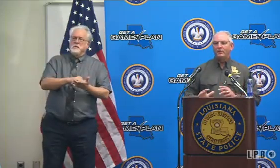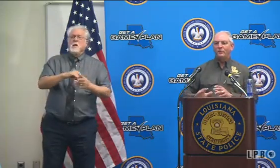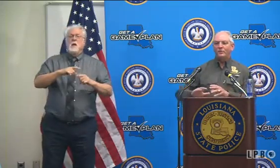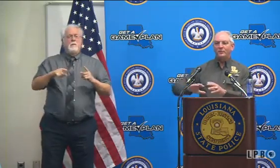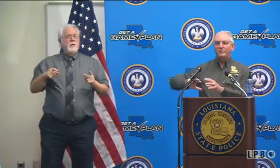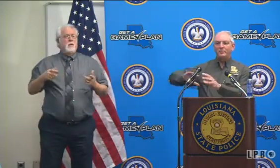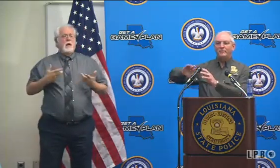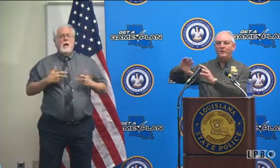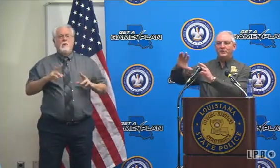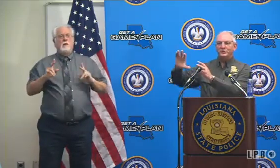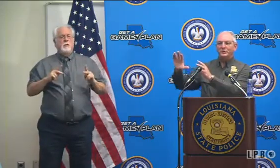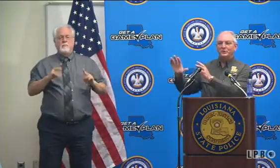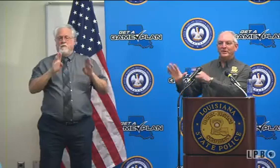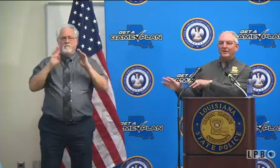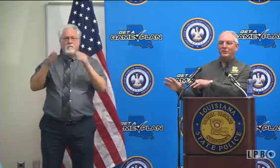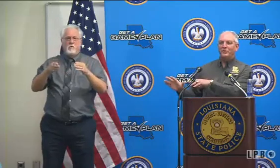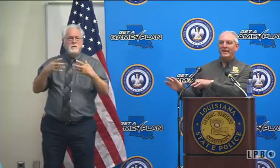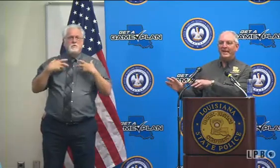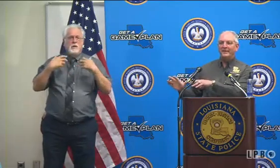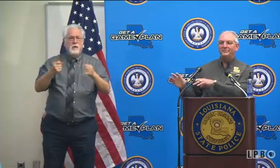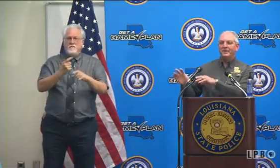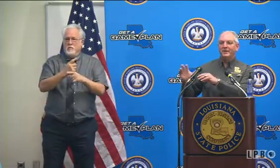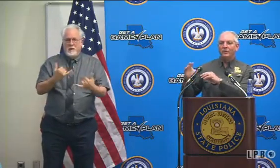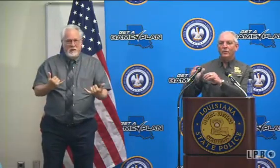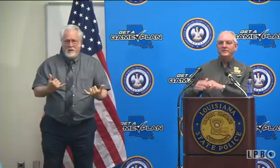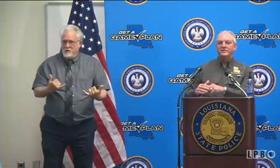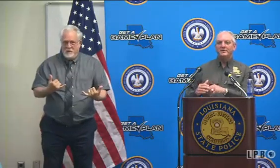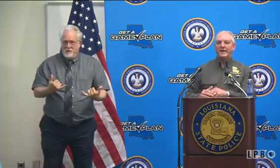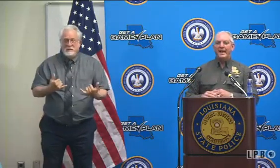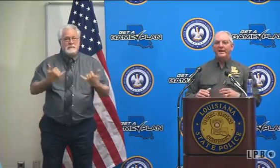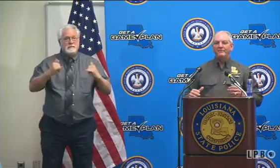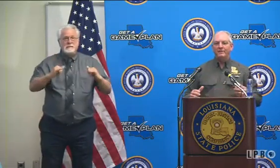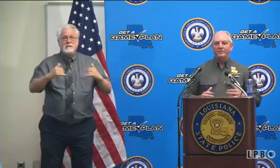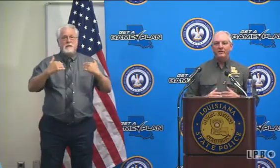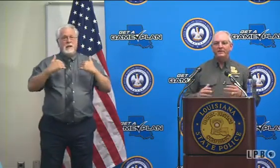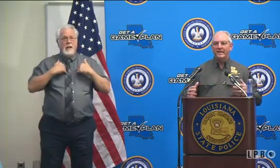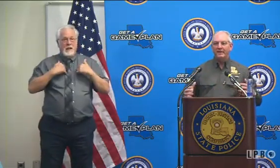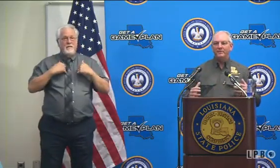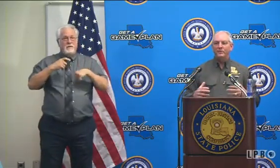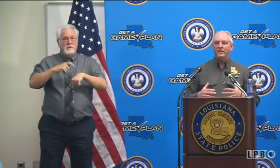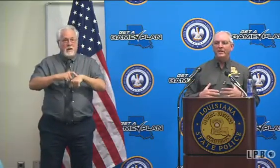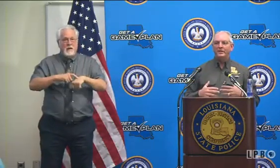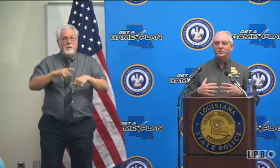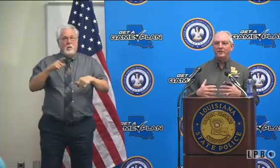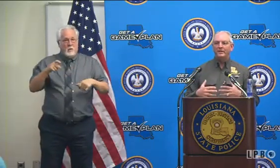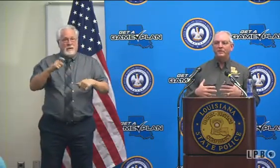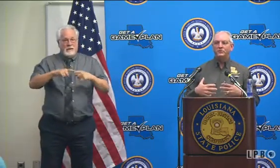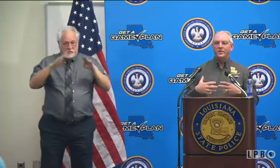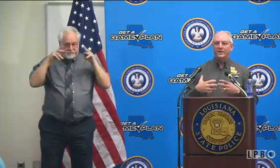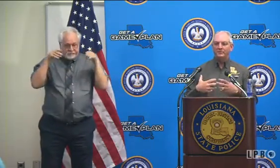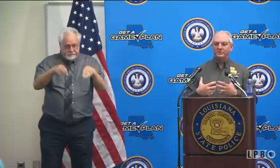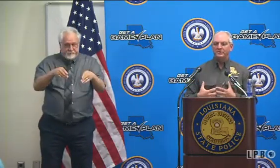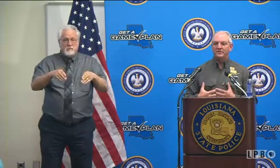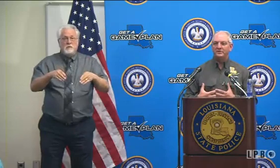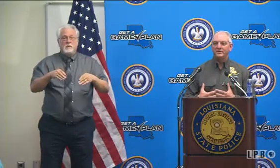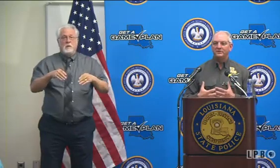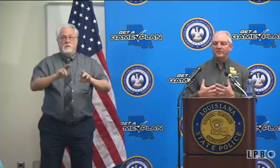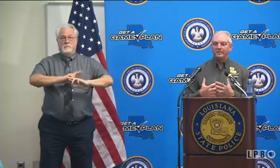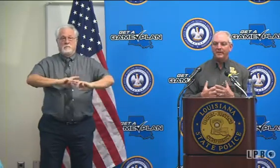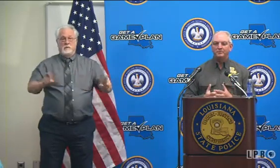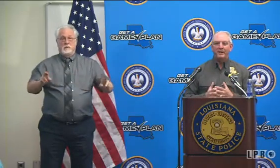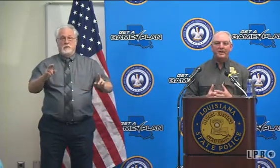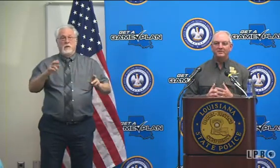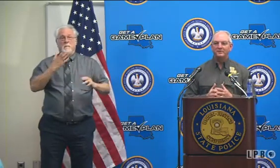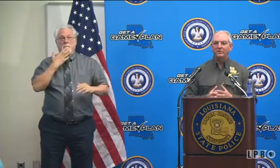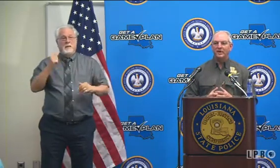But I don't want people to be focused on the recovery right now. We still have a period of time that we need to spend on trying to position ourselves